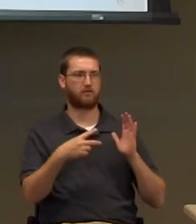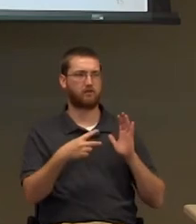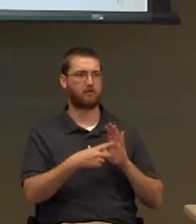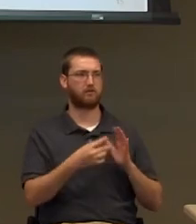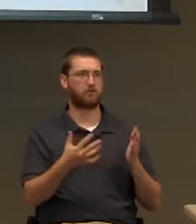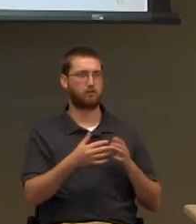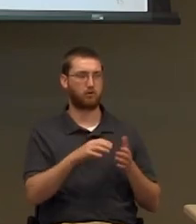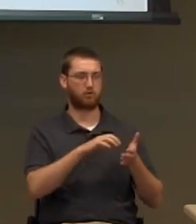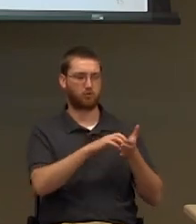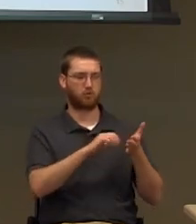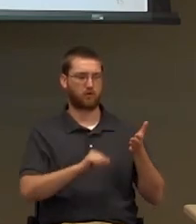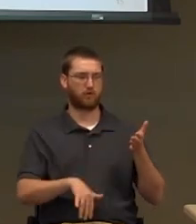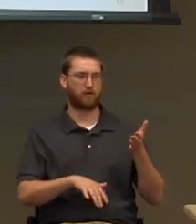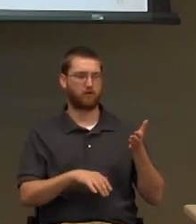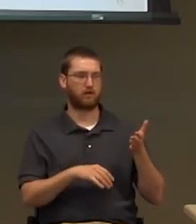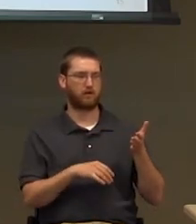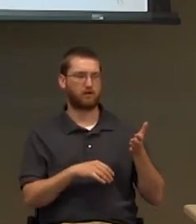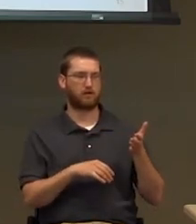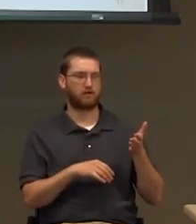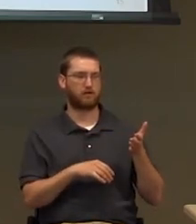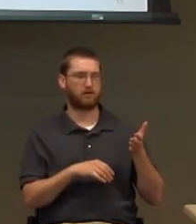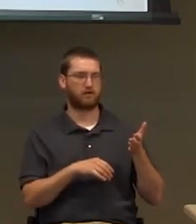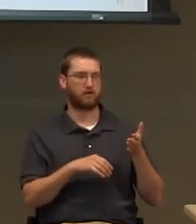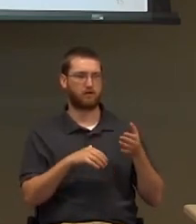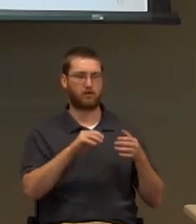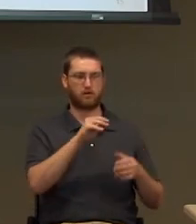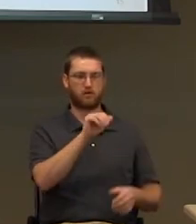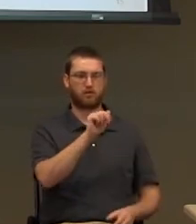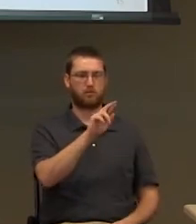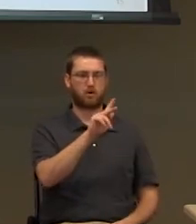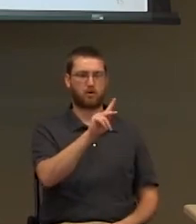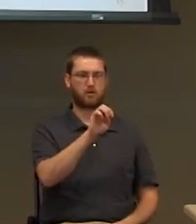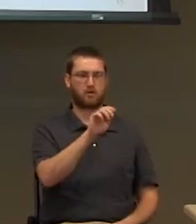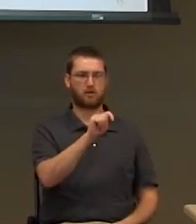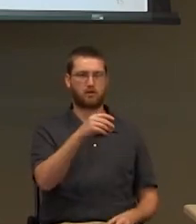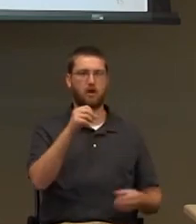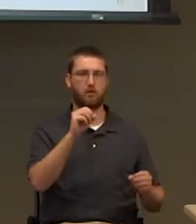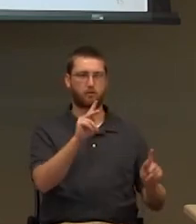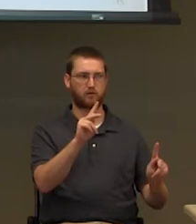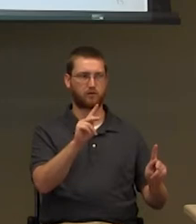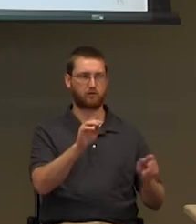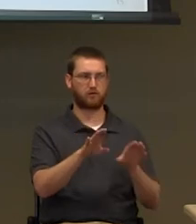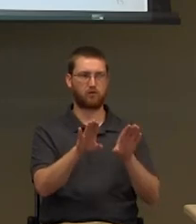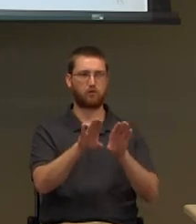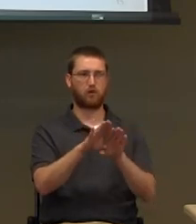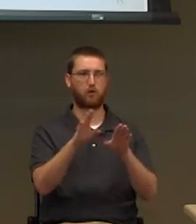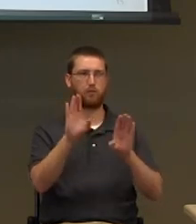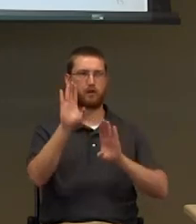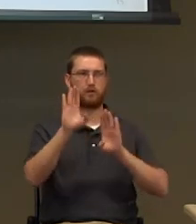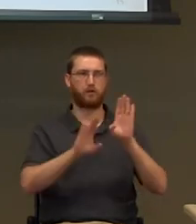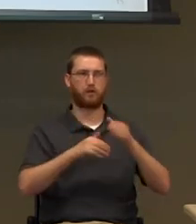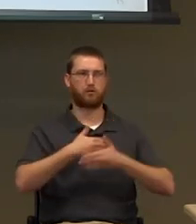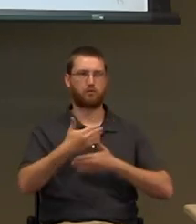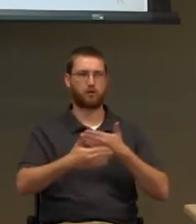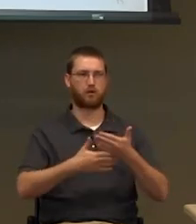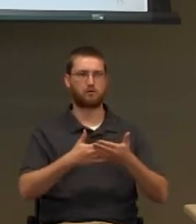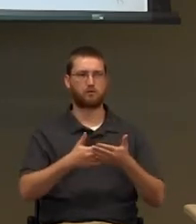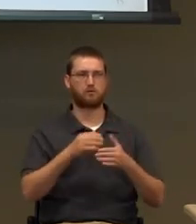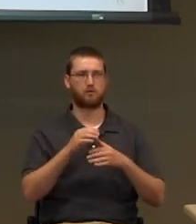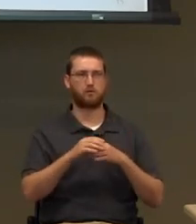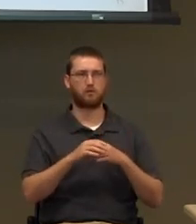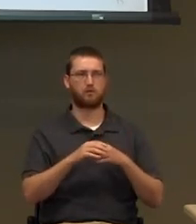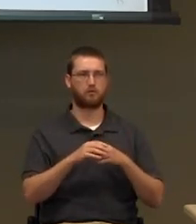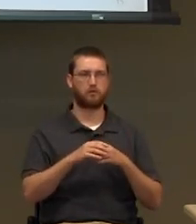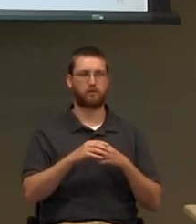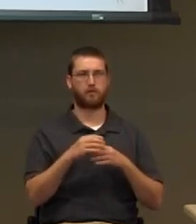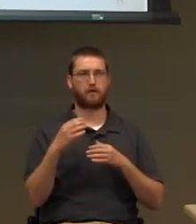you remove the market opportunities of an open bid process to enable someone who